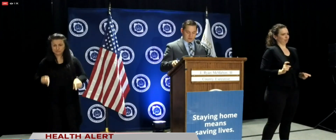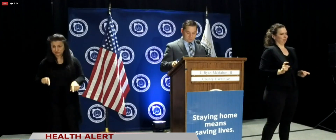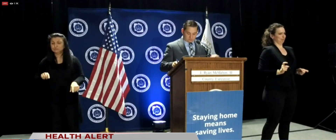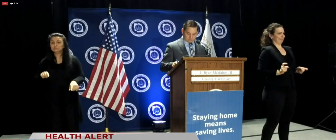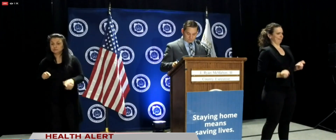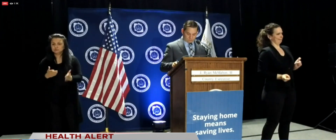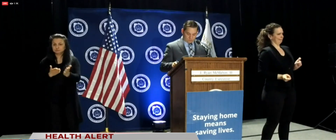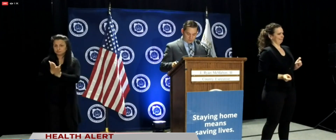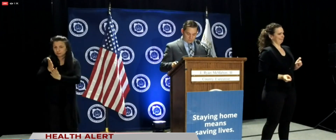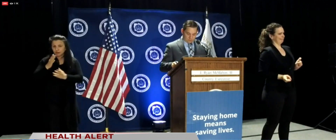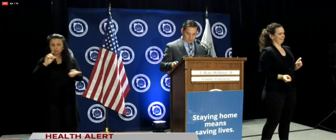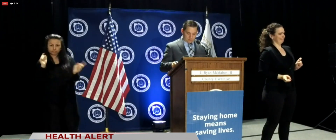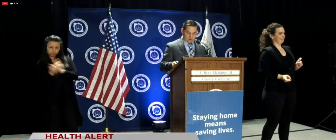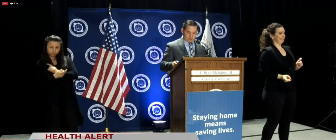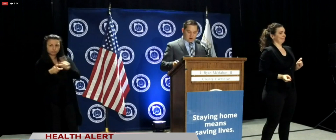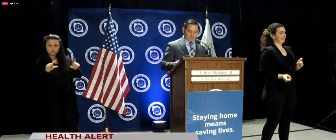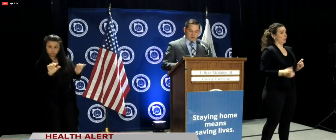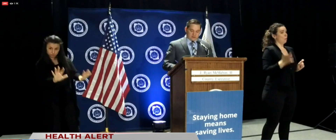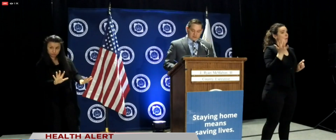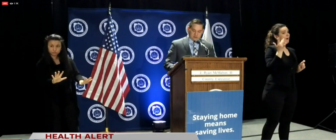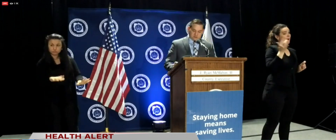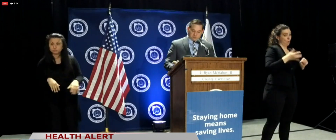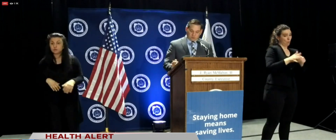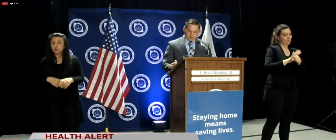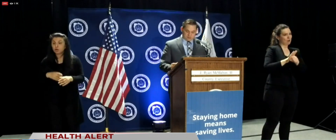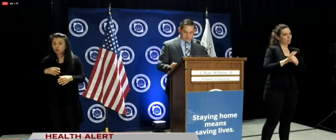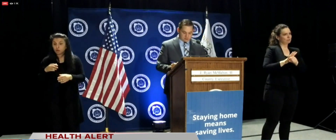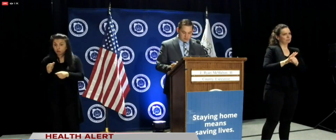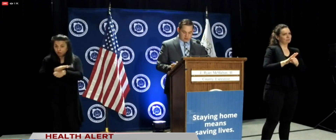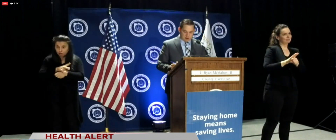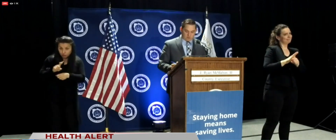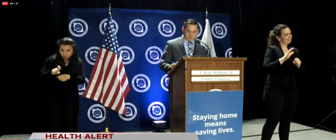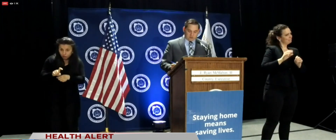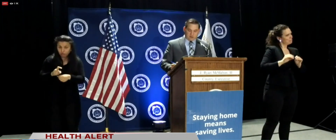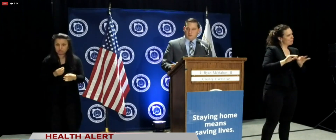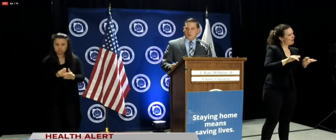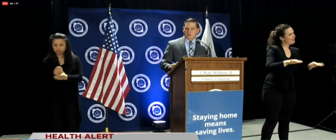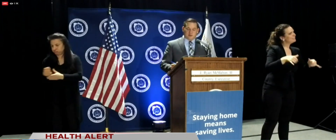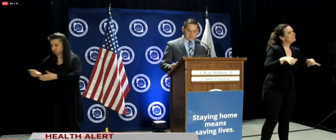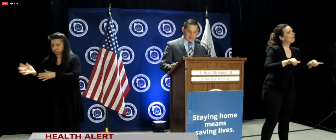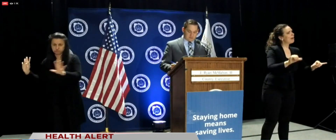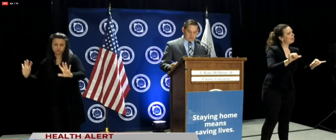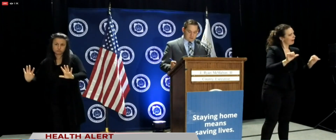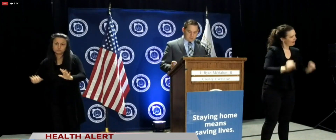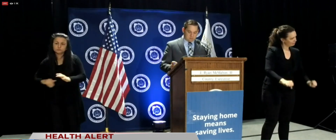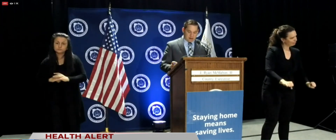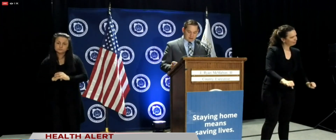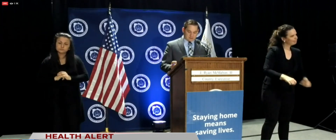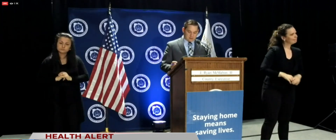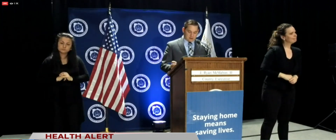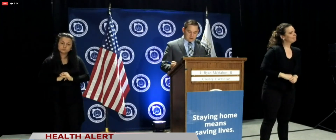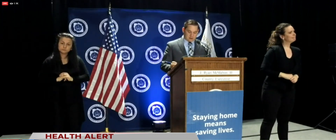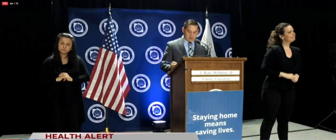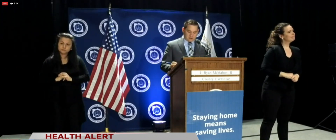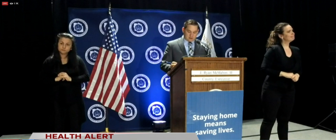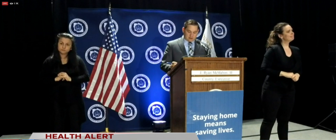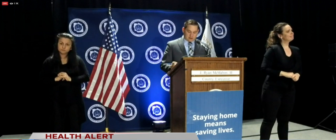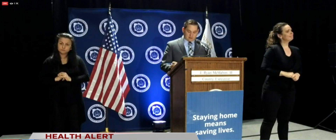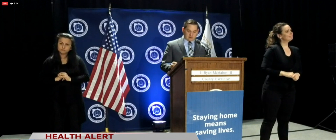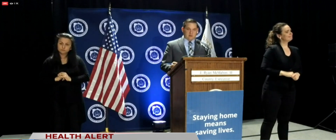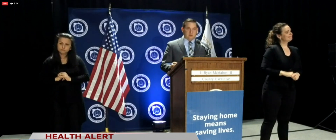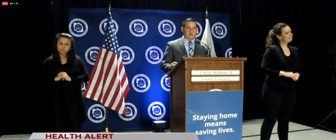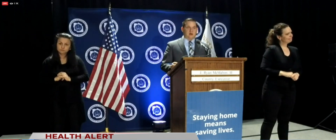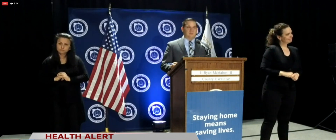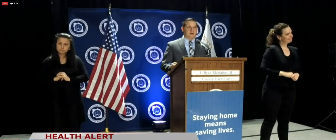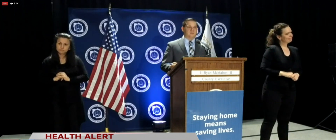this virus. Okay? Our voluntary shelter in place we've put in, it looks like it's having some impacts. I